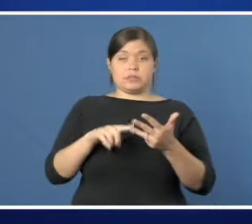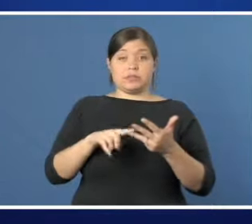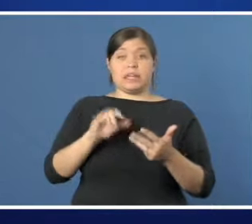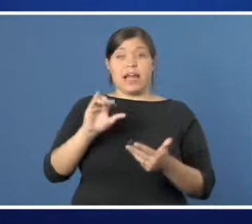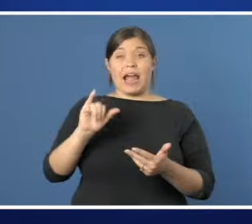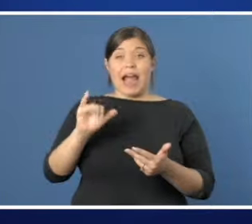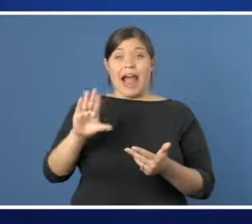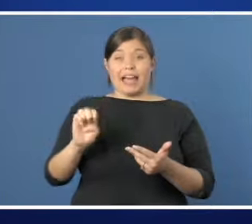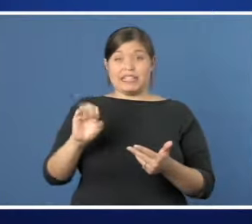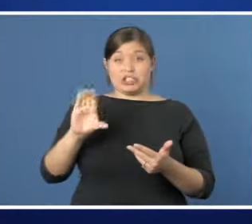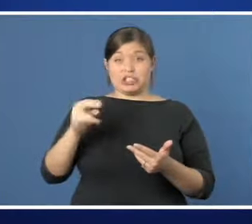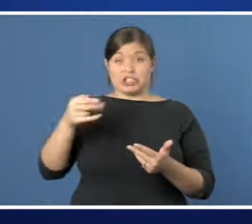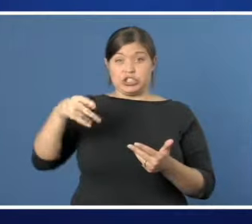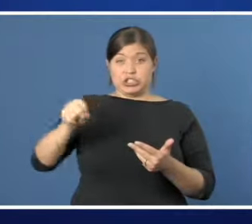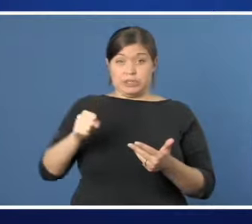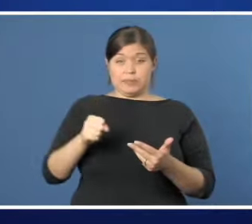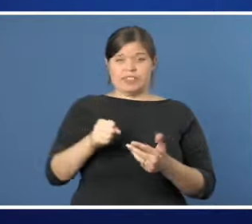10 minutes.